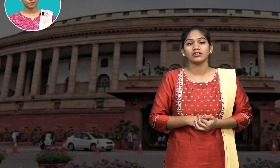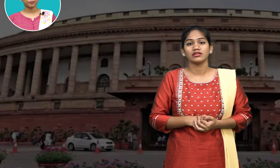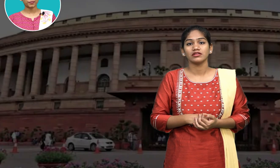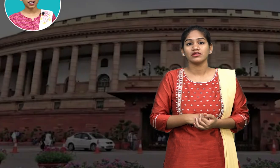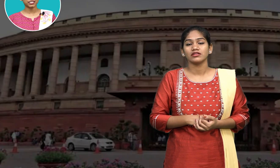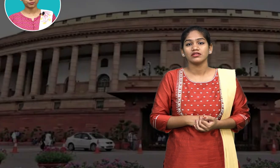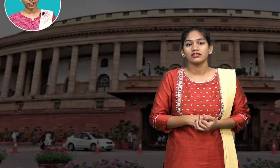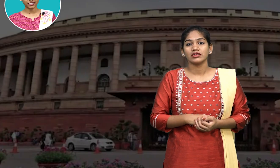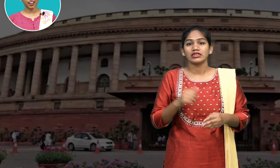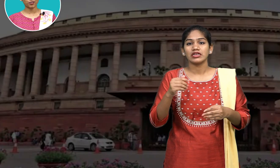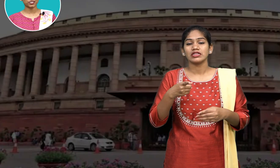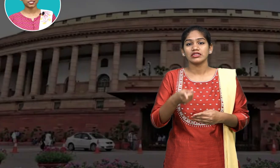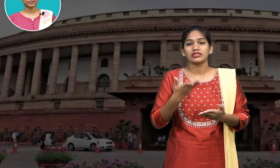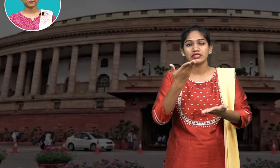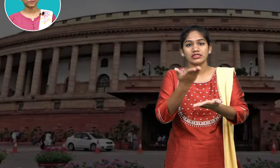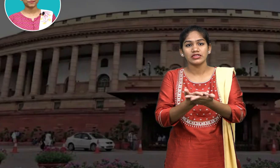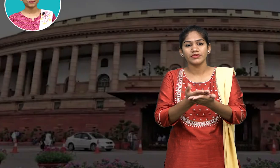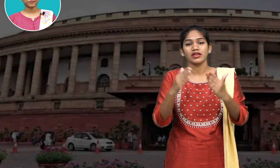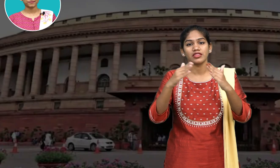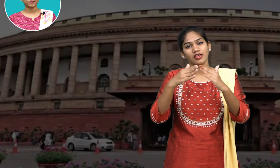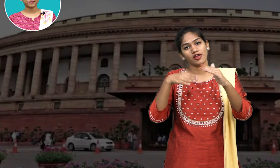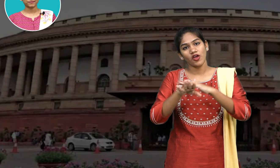as passed by the House.